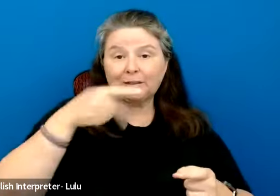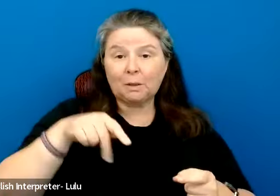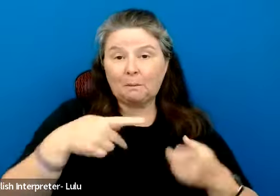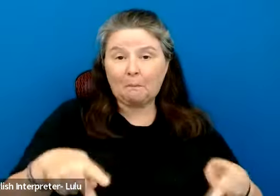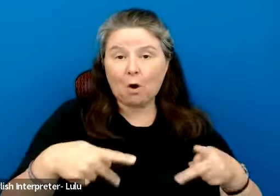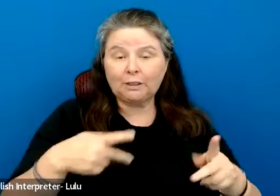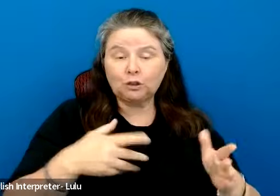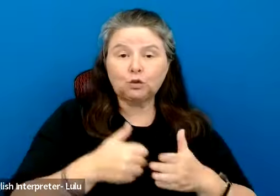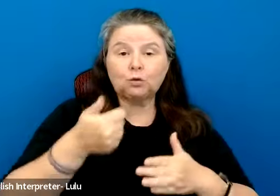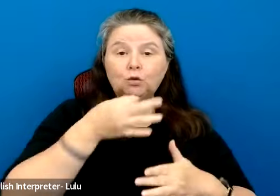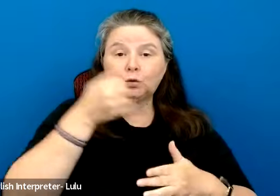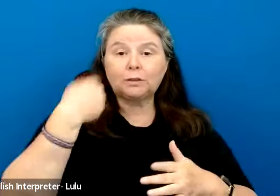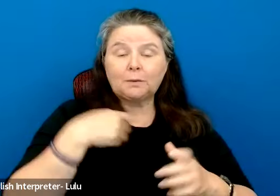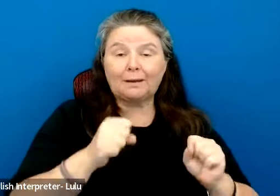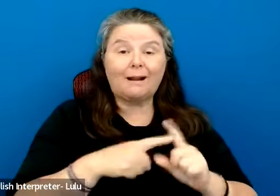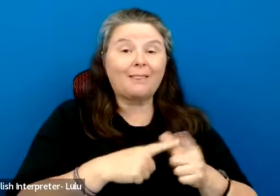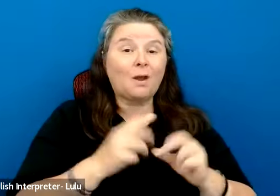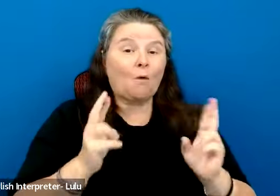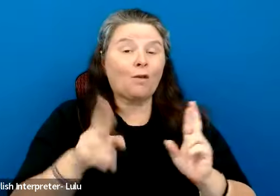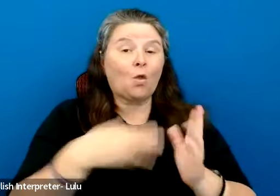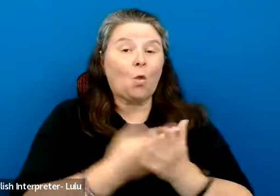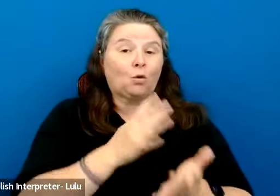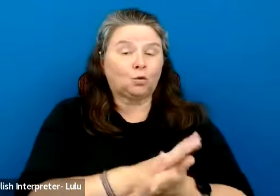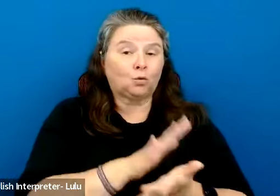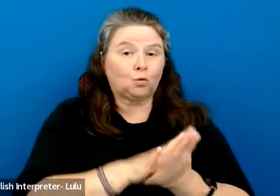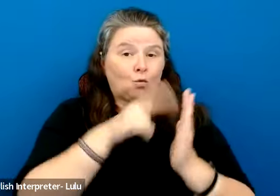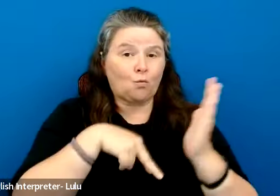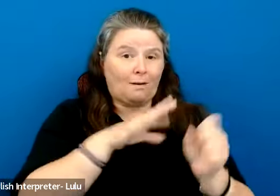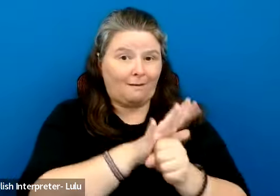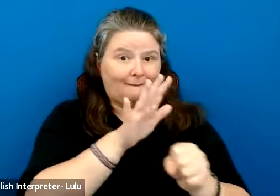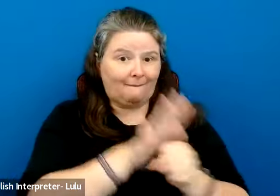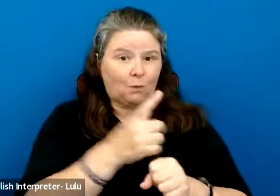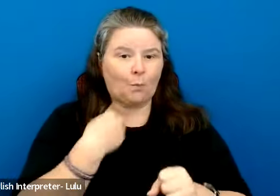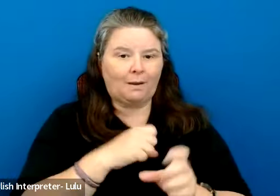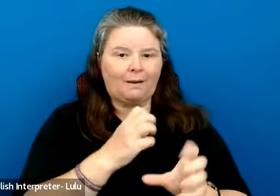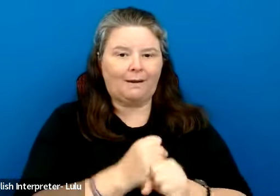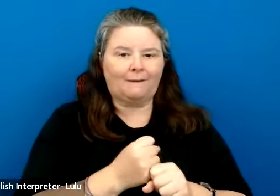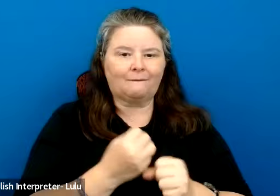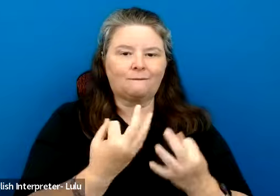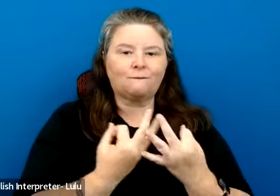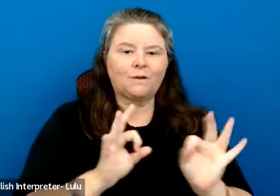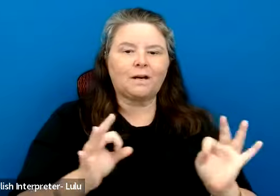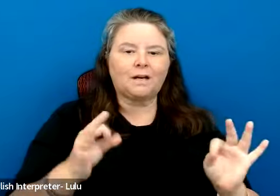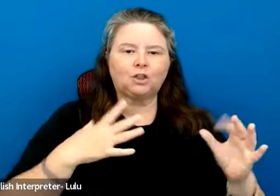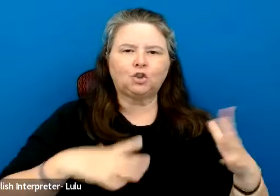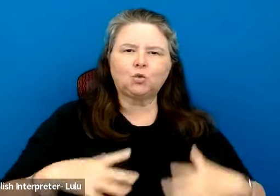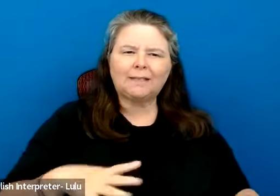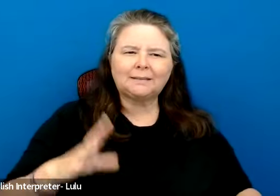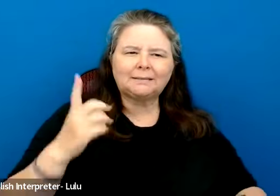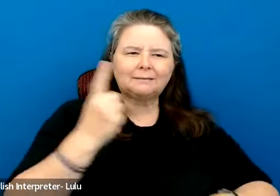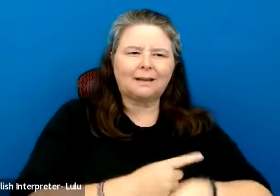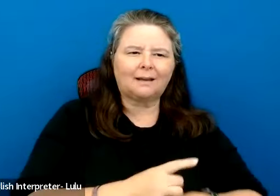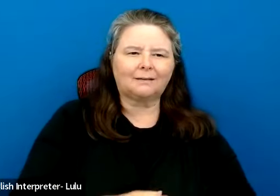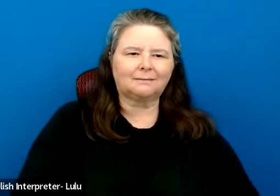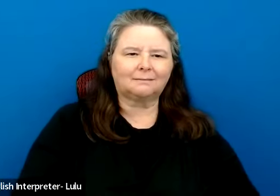can. And then hopefully, fingers crossed, the whole school read enough that we can get a free dress day. But yeah, if